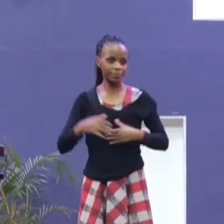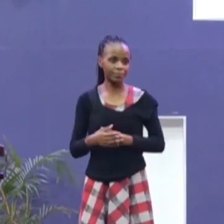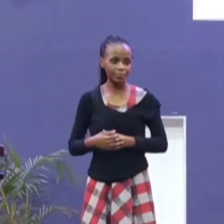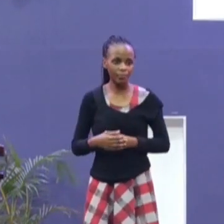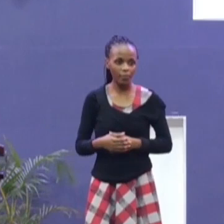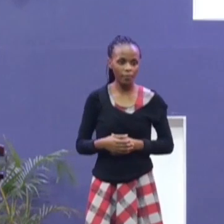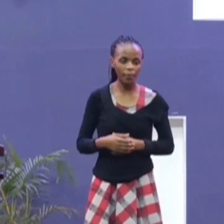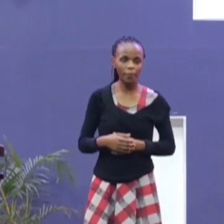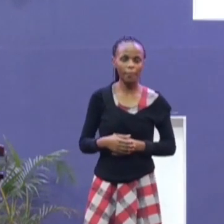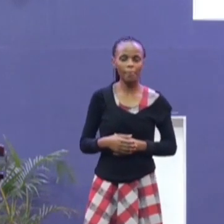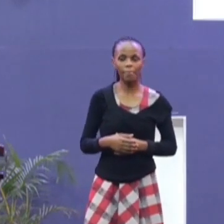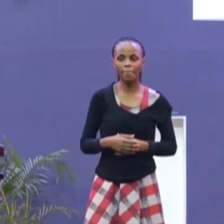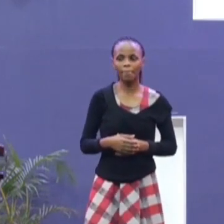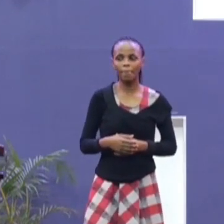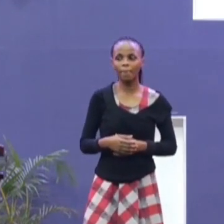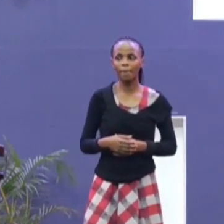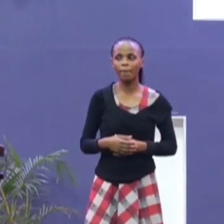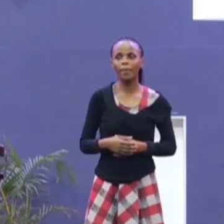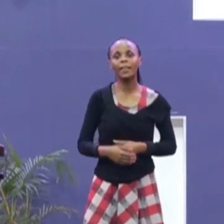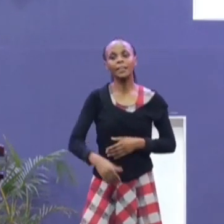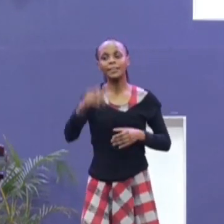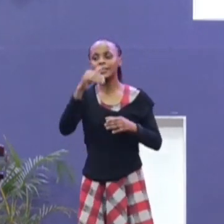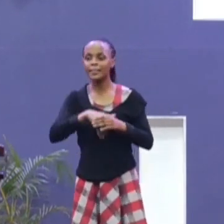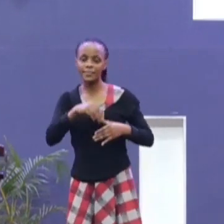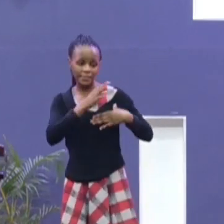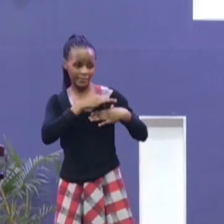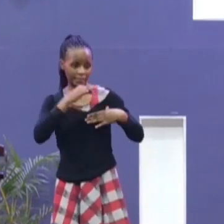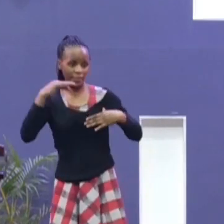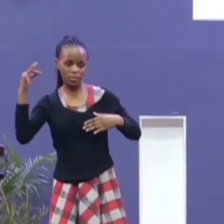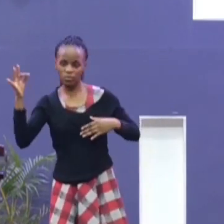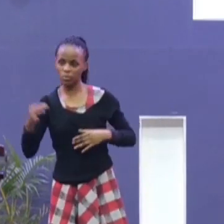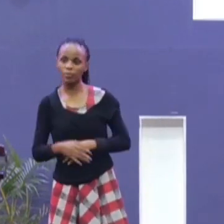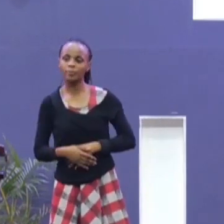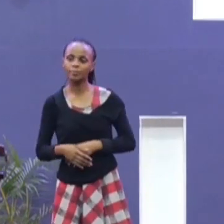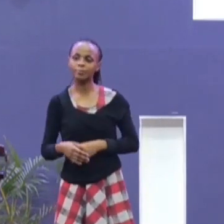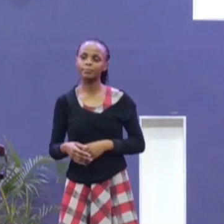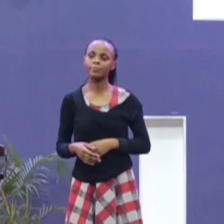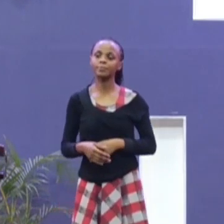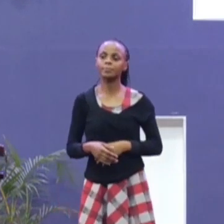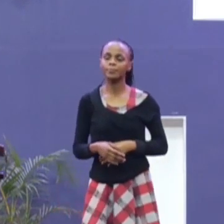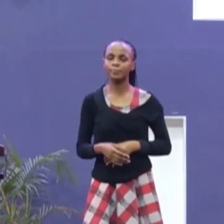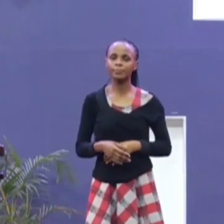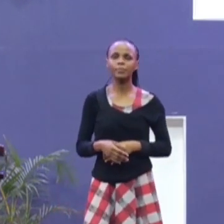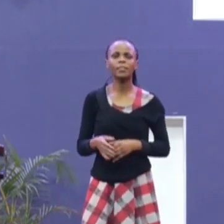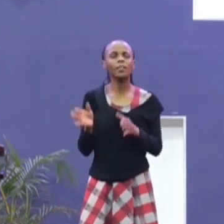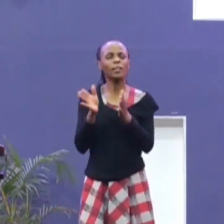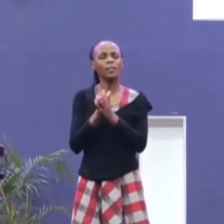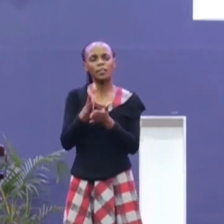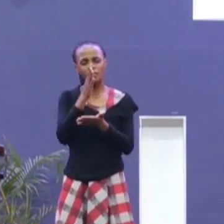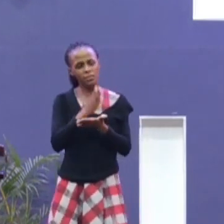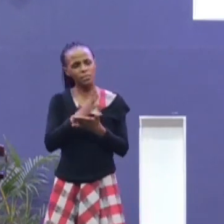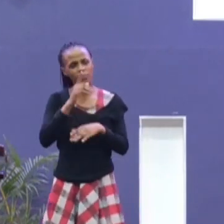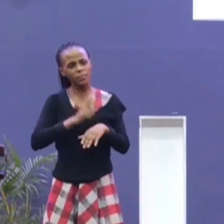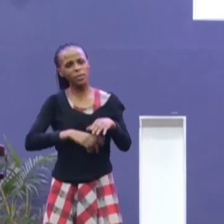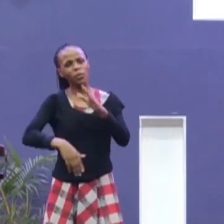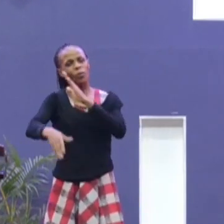is found in the soulish realm. Busangibwawo mu kifo emmeeme wetuula. And God at times reveals